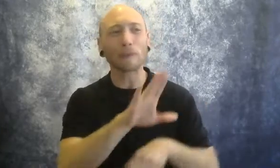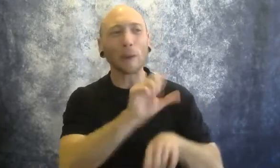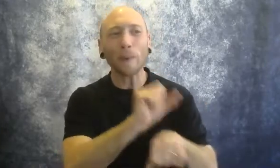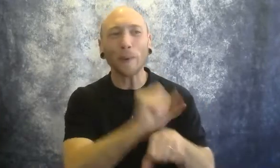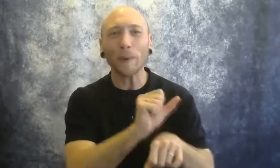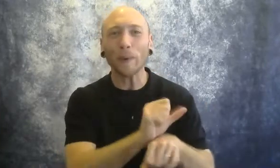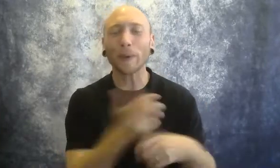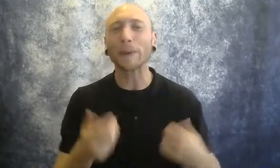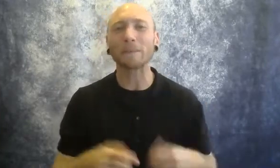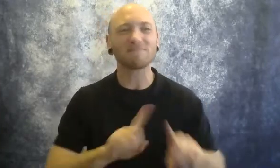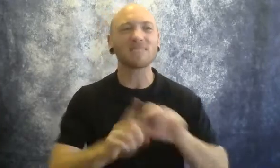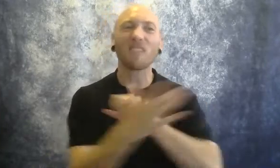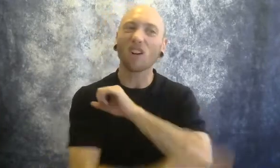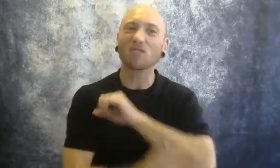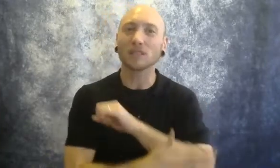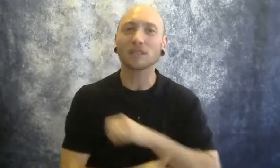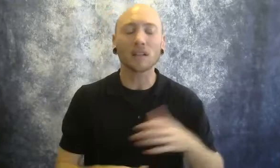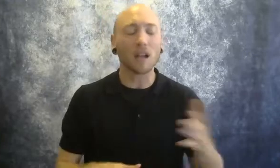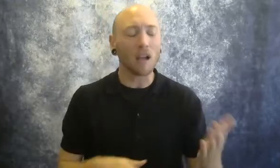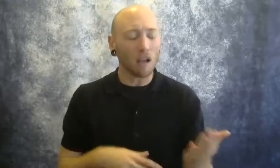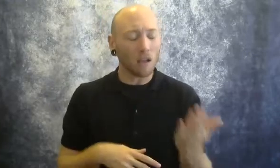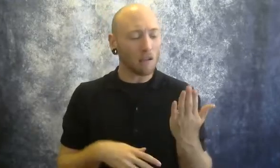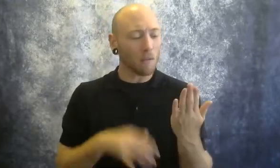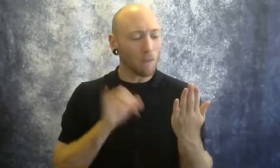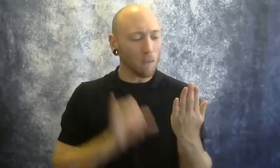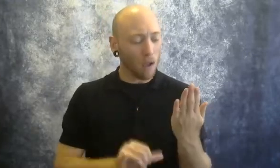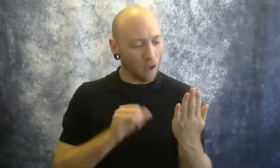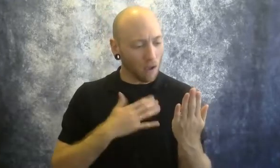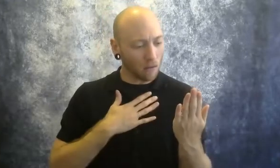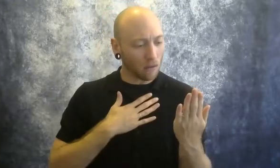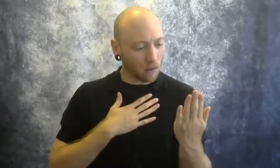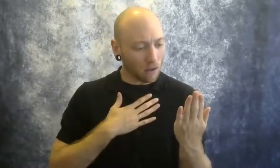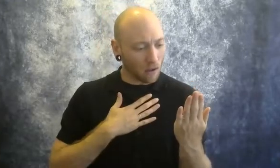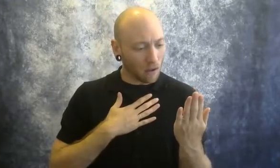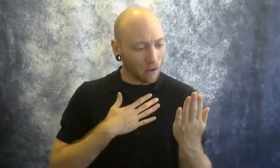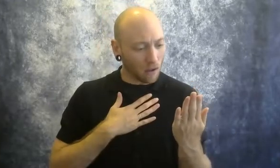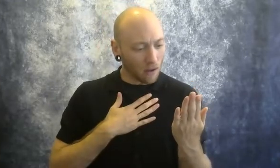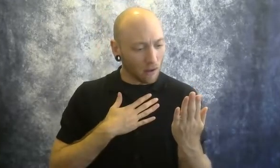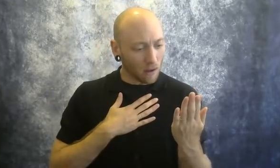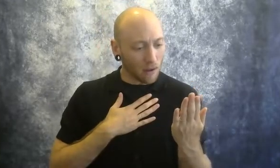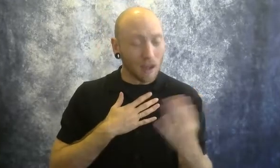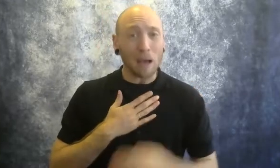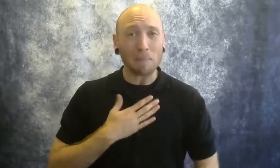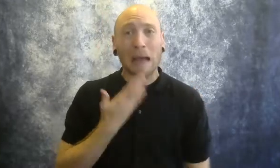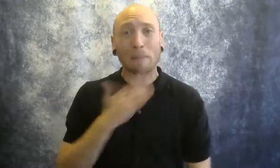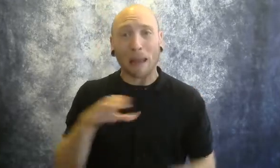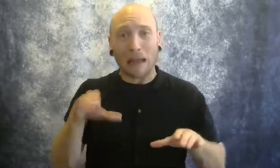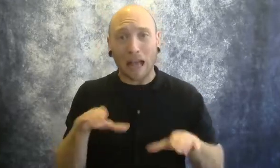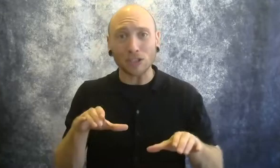And it's all in here, everything that they've done here. And, and what occurred to me was that so much good